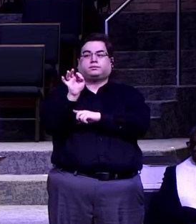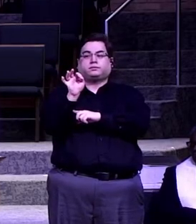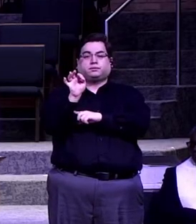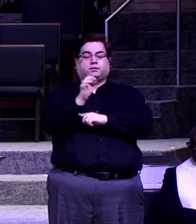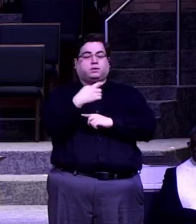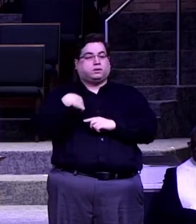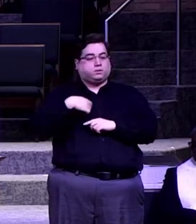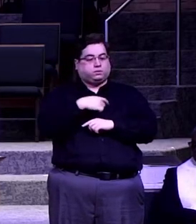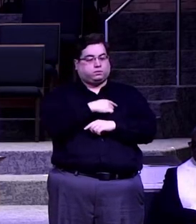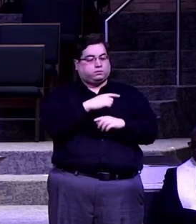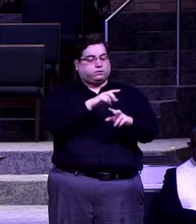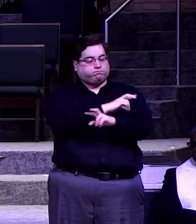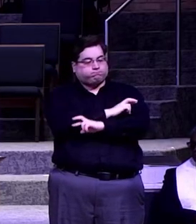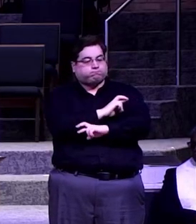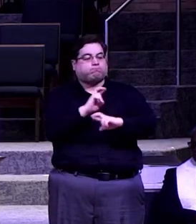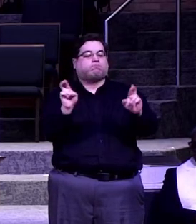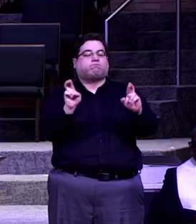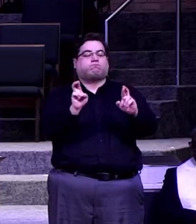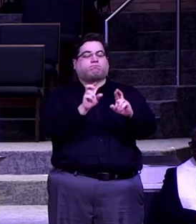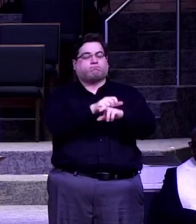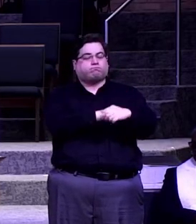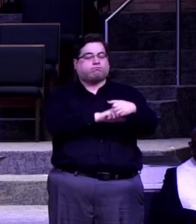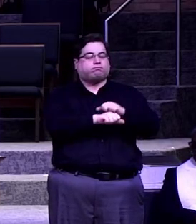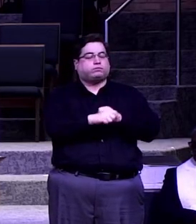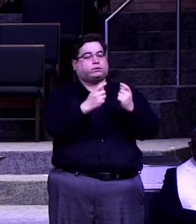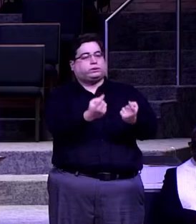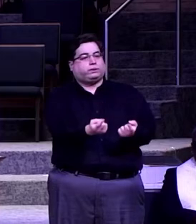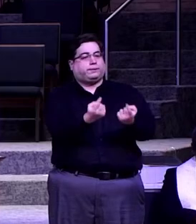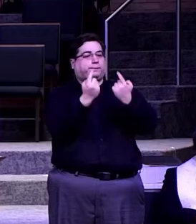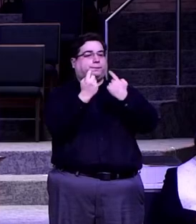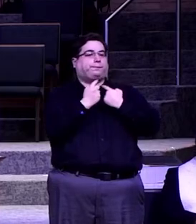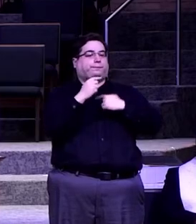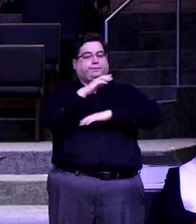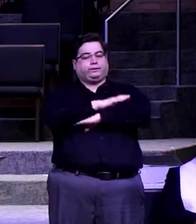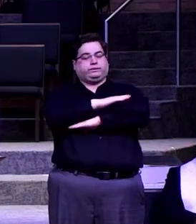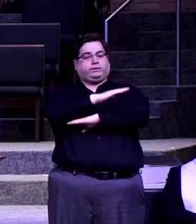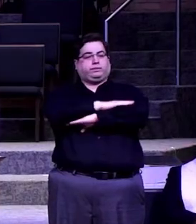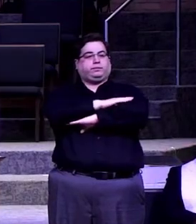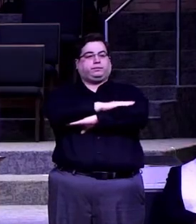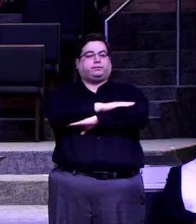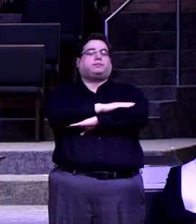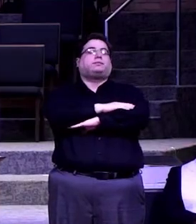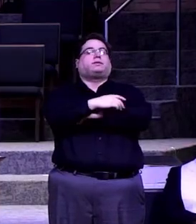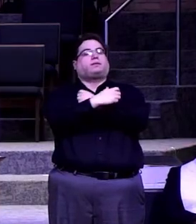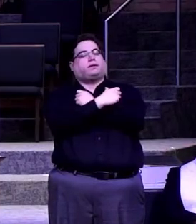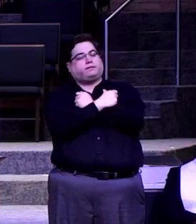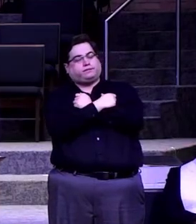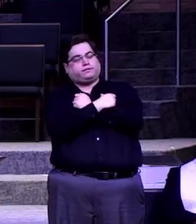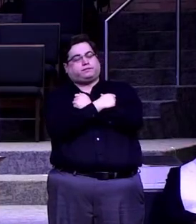in which we prepare ourselves to come to this table of love.